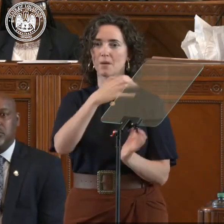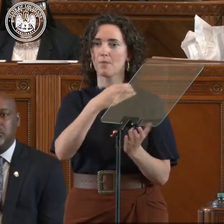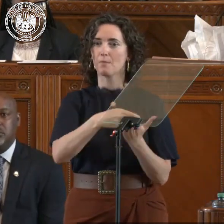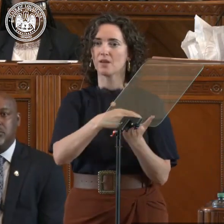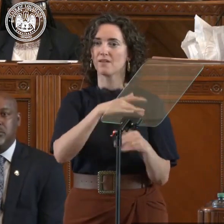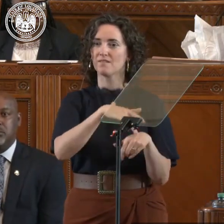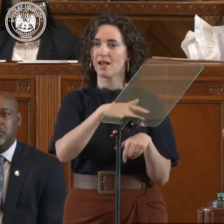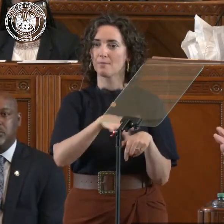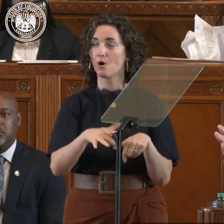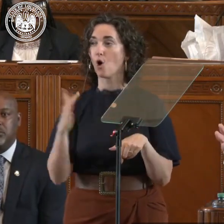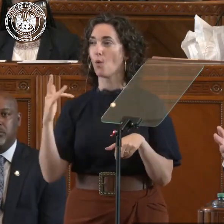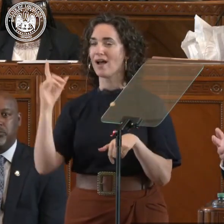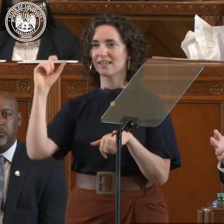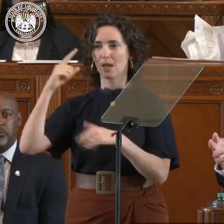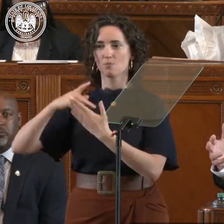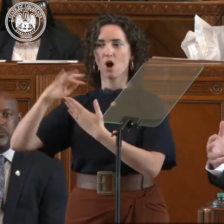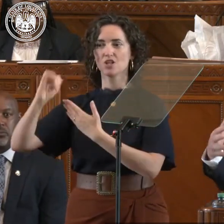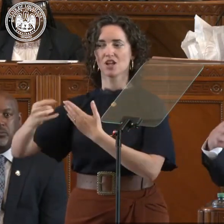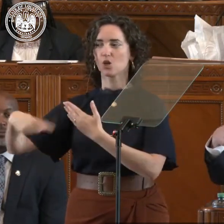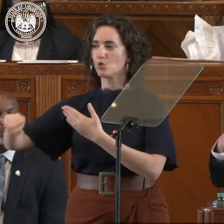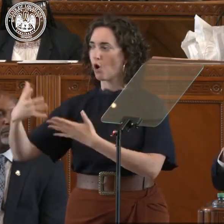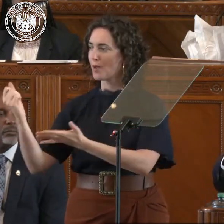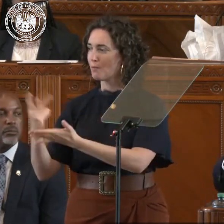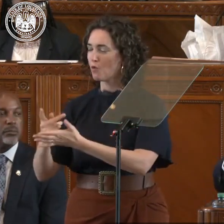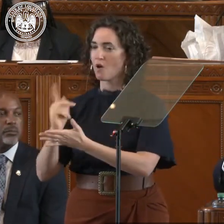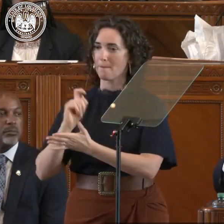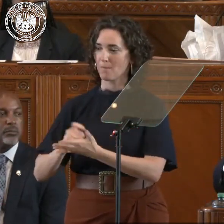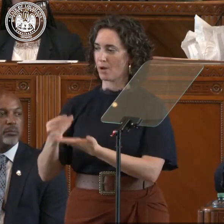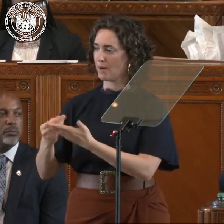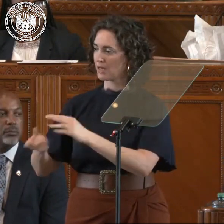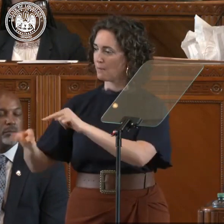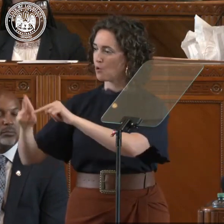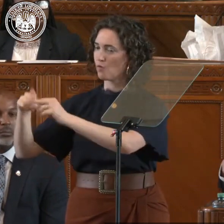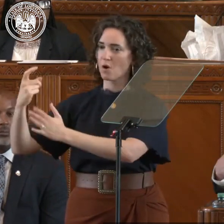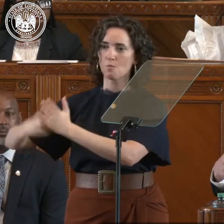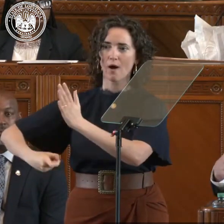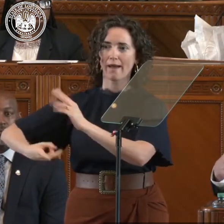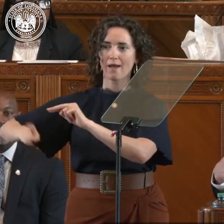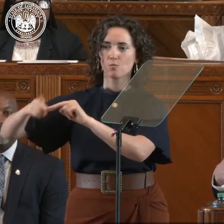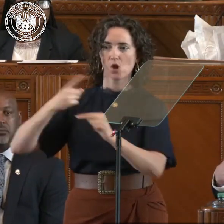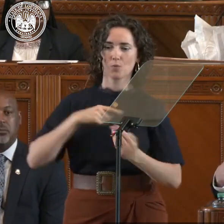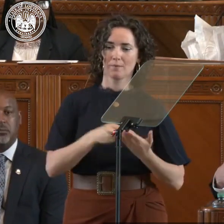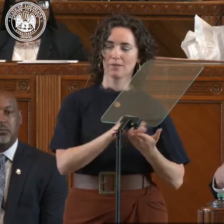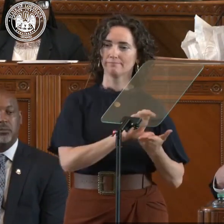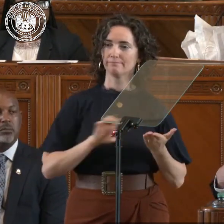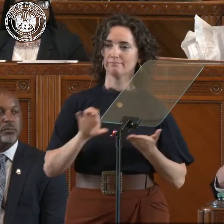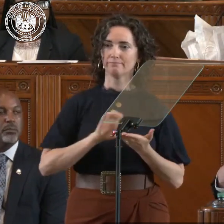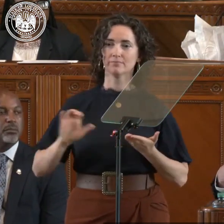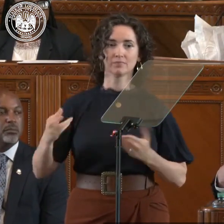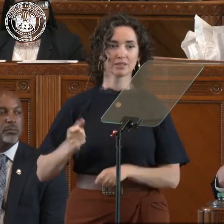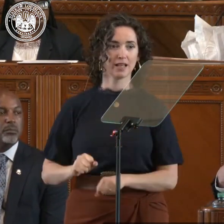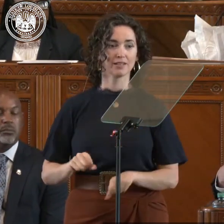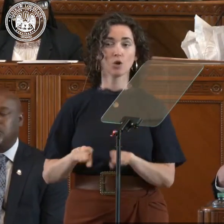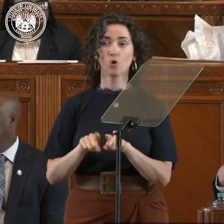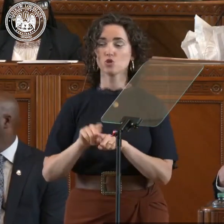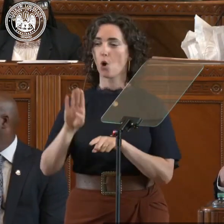capital projects that you've already approved, and also to meet our match obligations under the bipartisan infrastructure